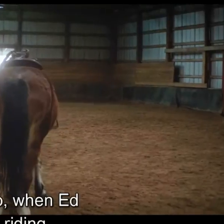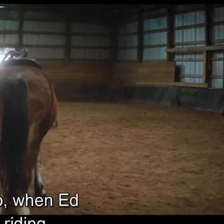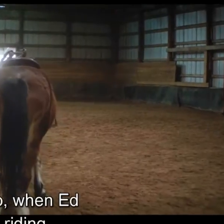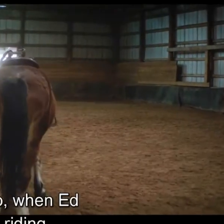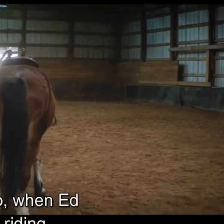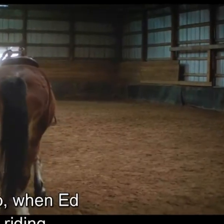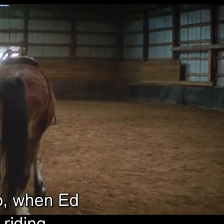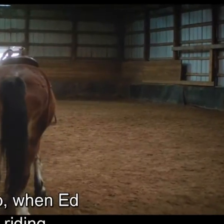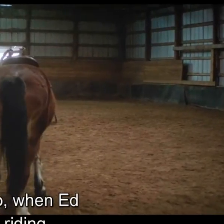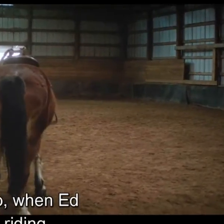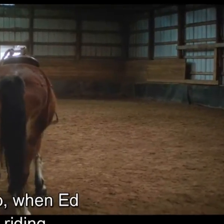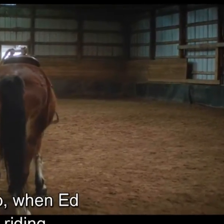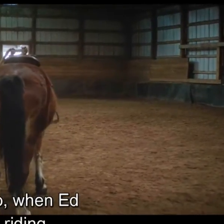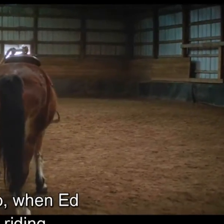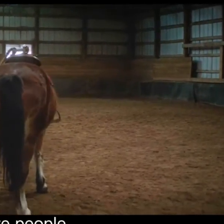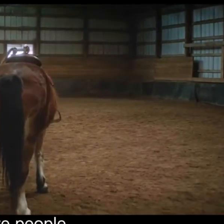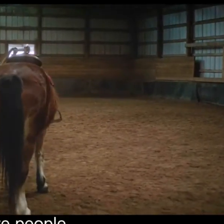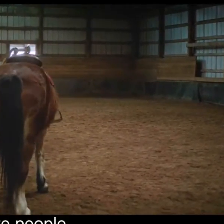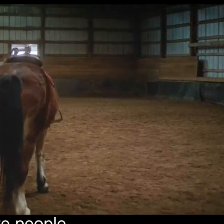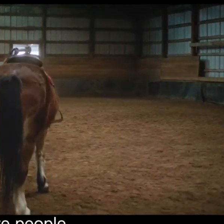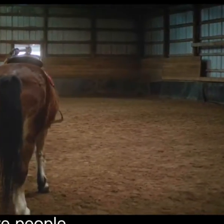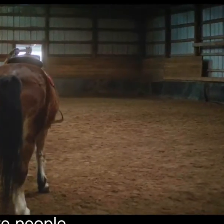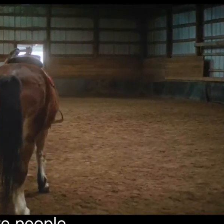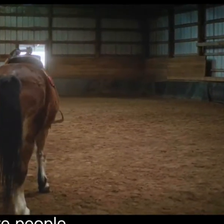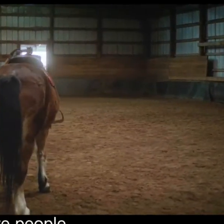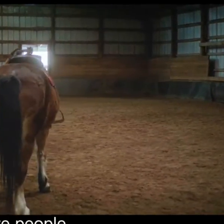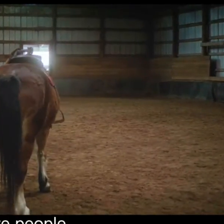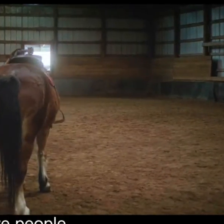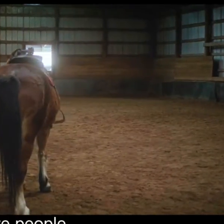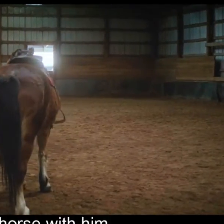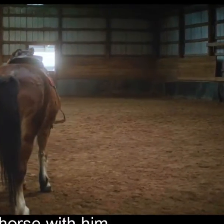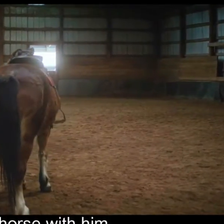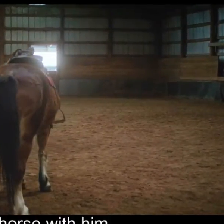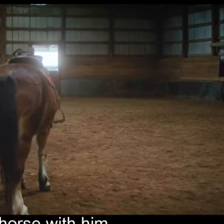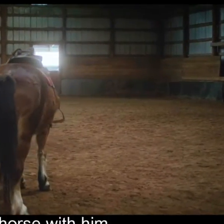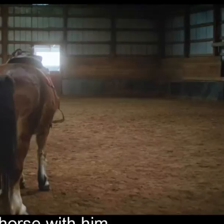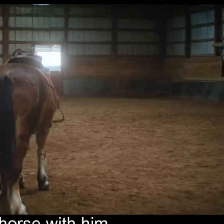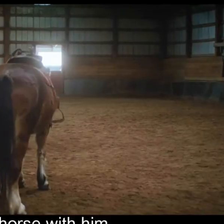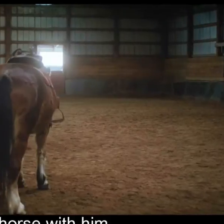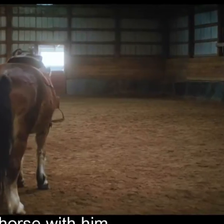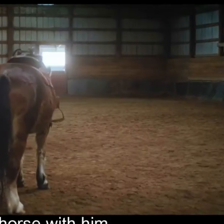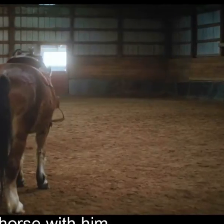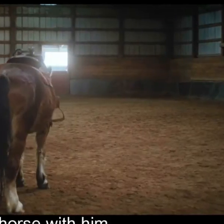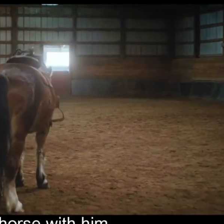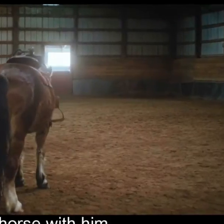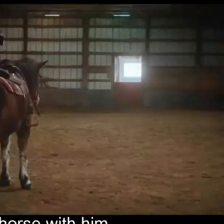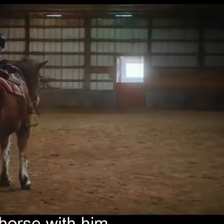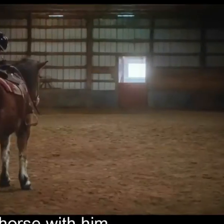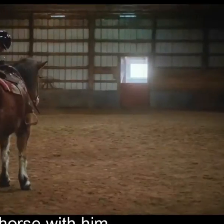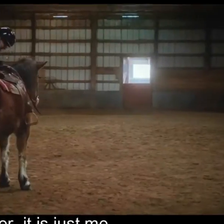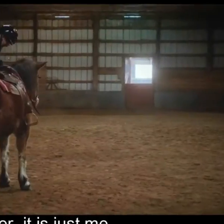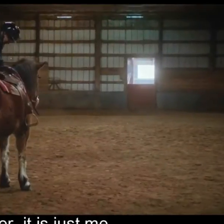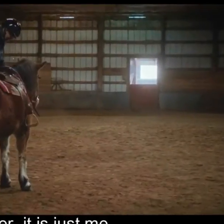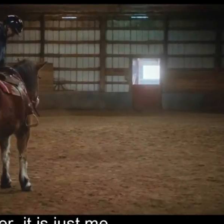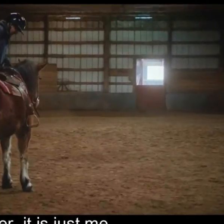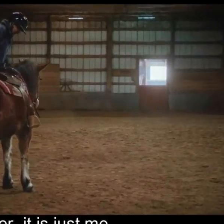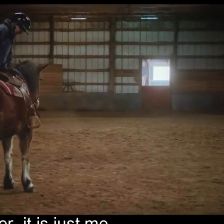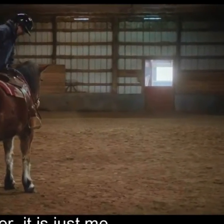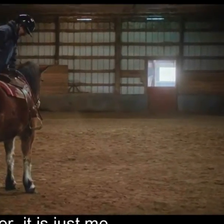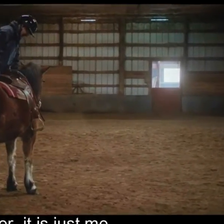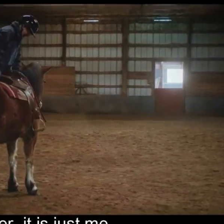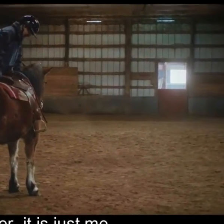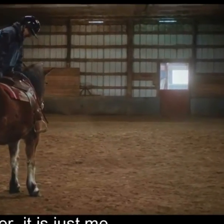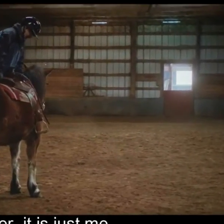4 years ago, when Ed first started riding, he needed 5 people walking beside the horse with him. And now, 4